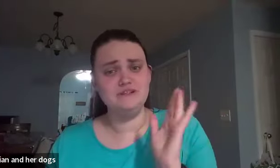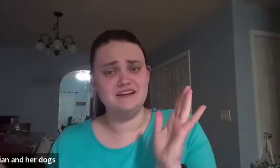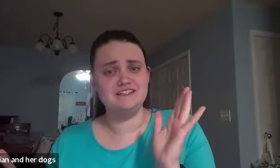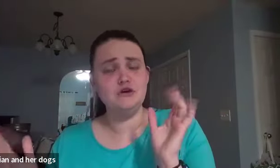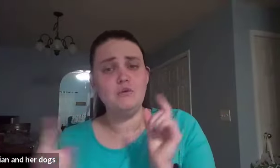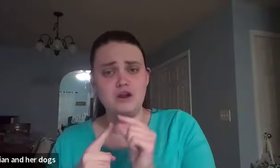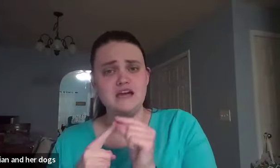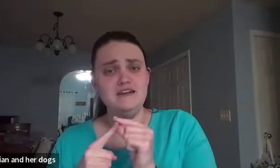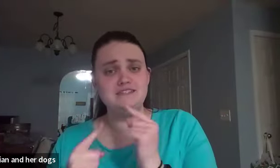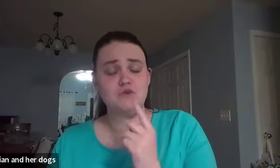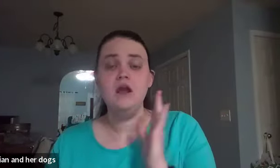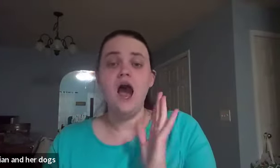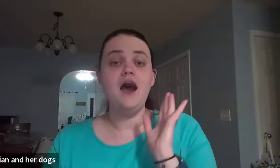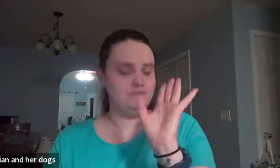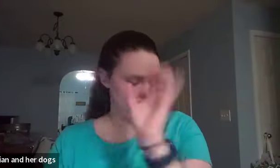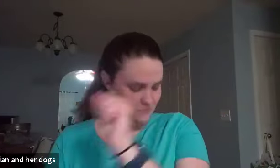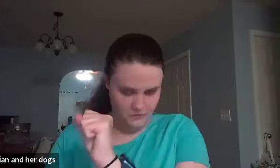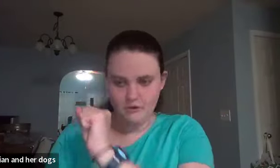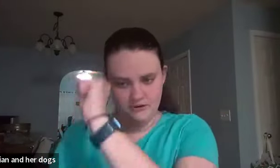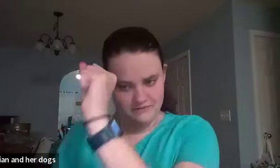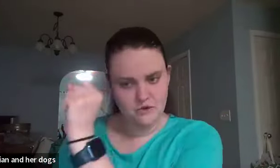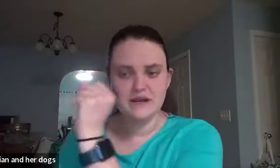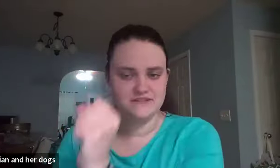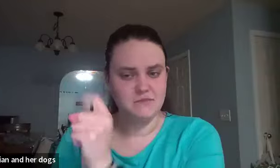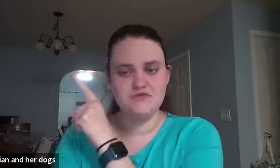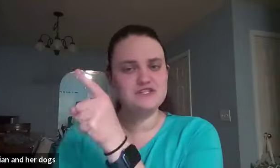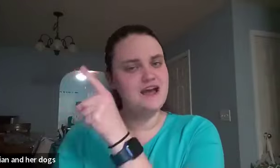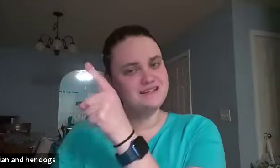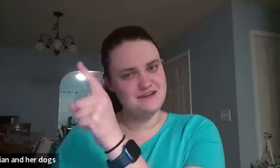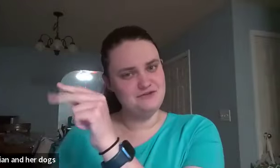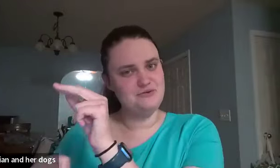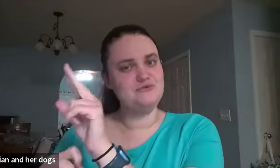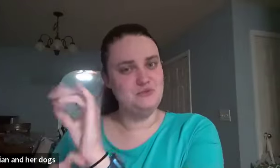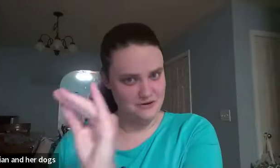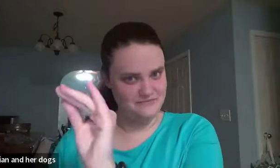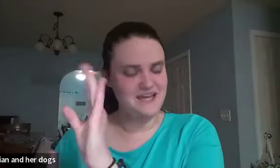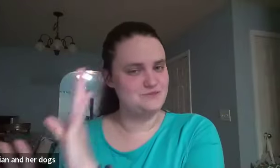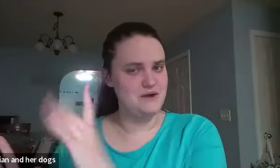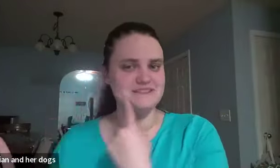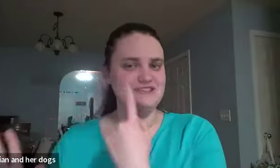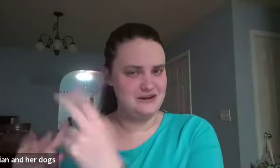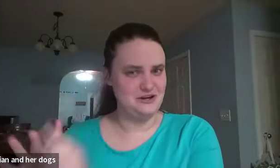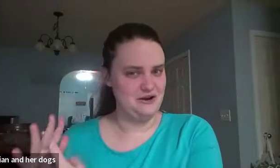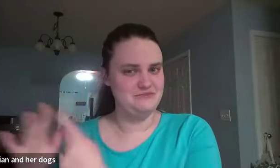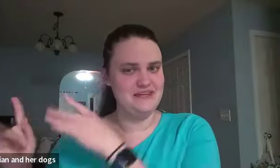really does. There are words I have said wrong. We're hold on. We're gonna have to come here. There's not a sign for rhubarb. That's why I was trying to start off, but